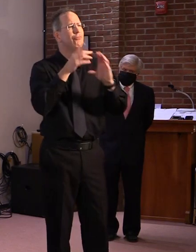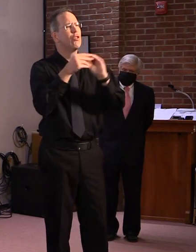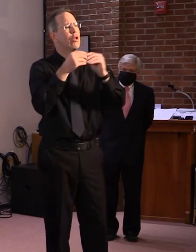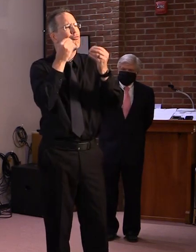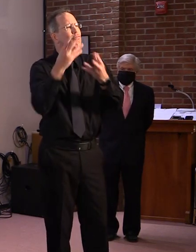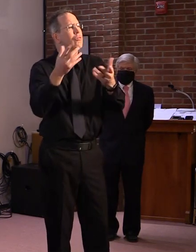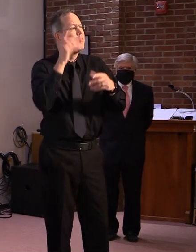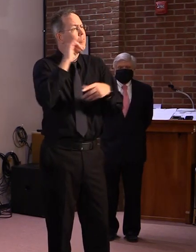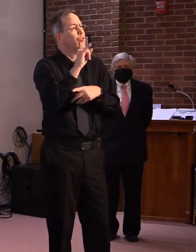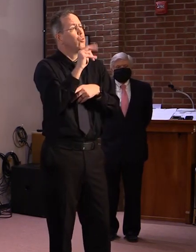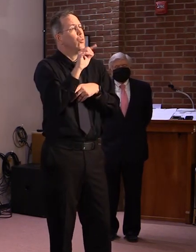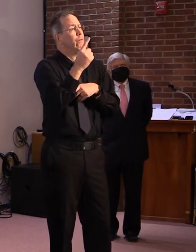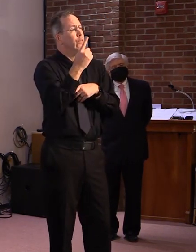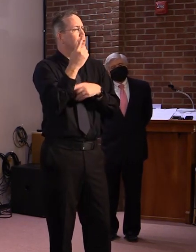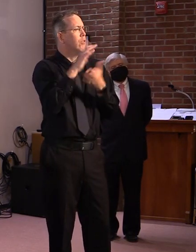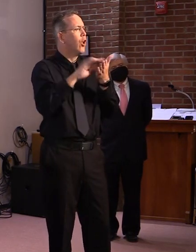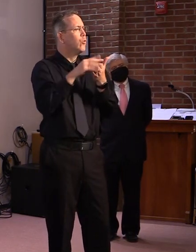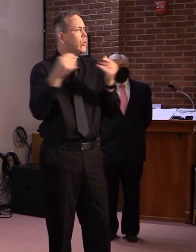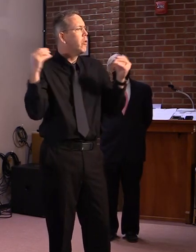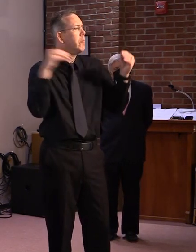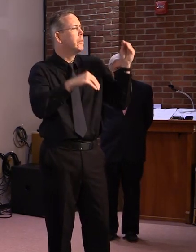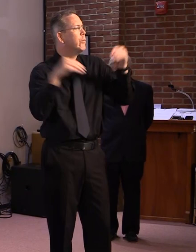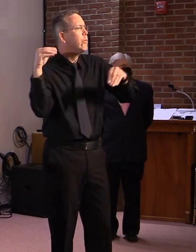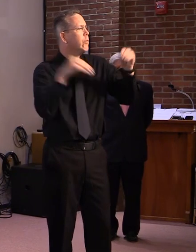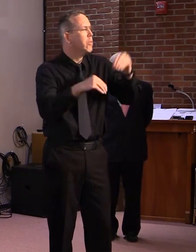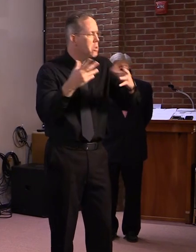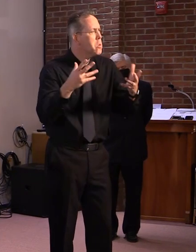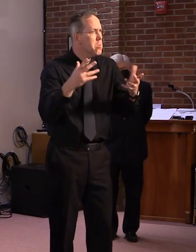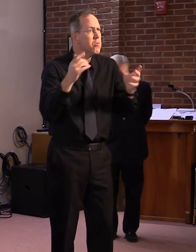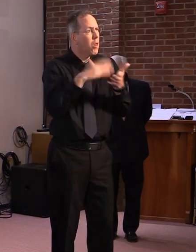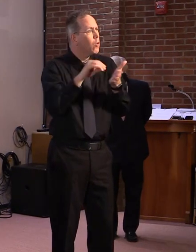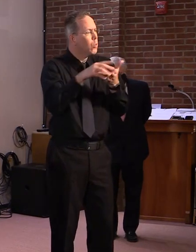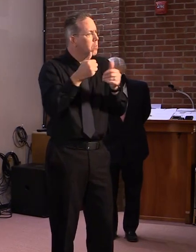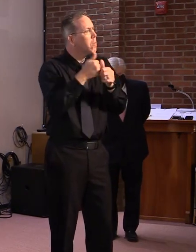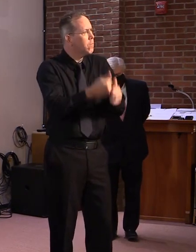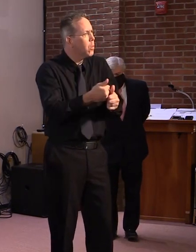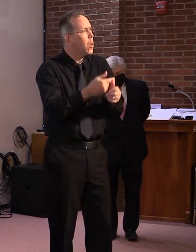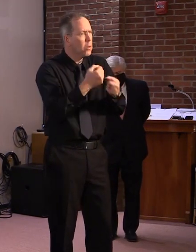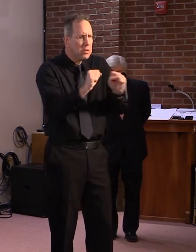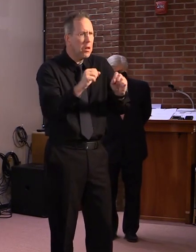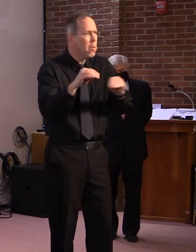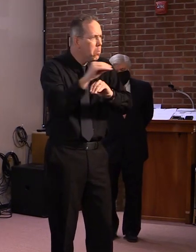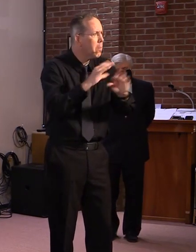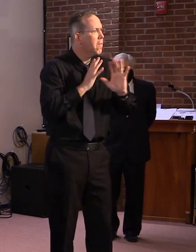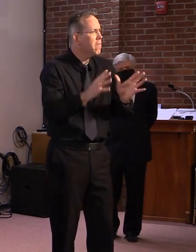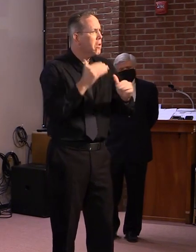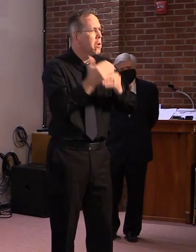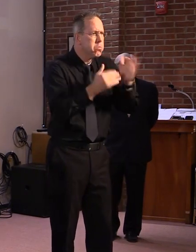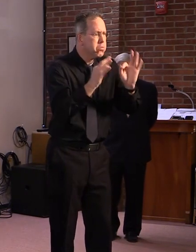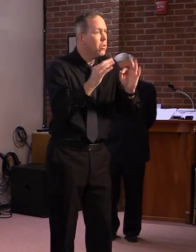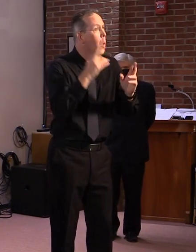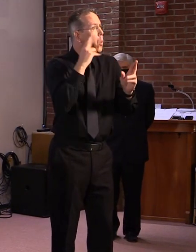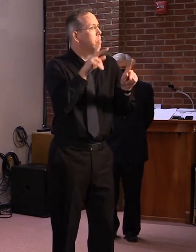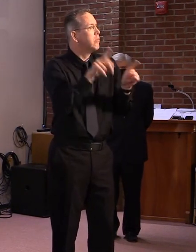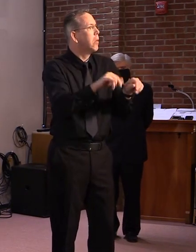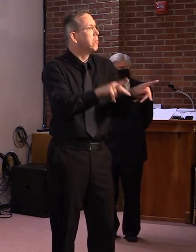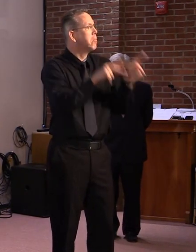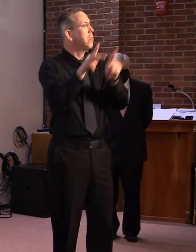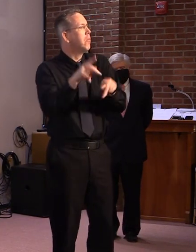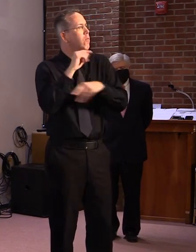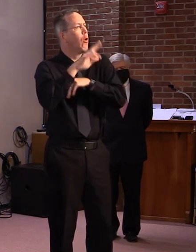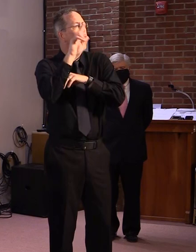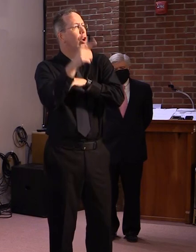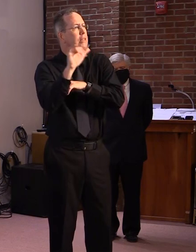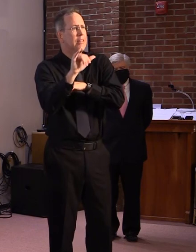Thank you for your time. All right, Avery, WCAX. Hi, My question is likely for